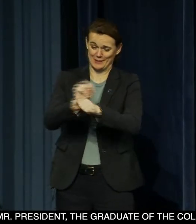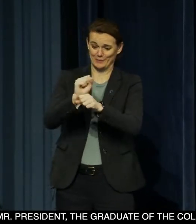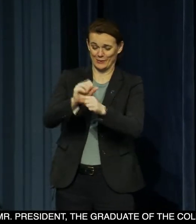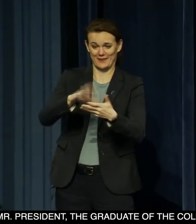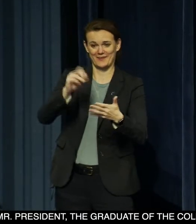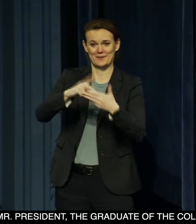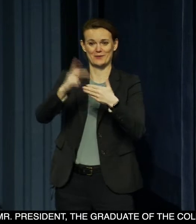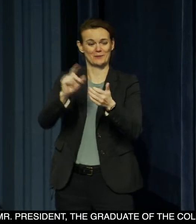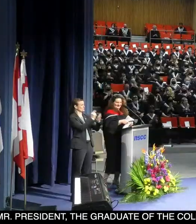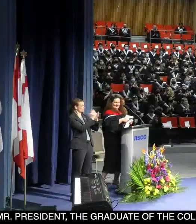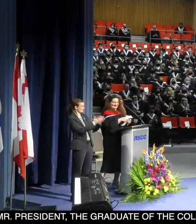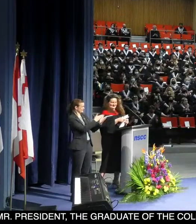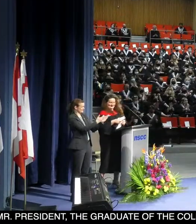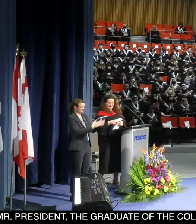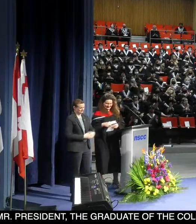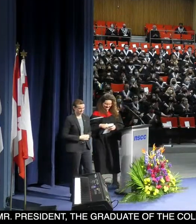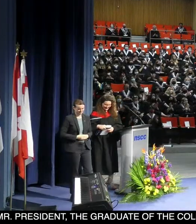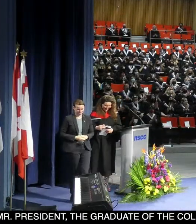Programs.